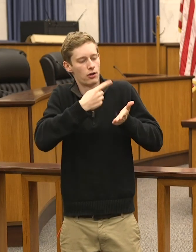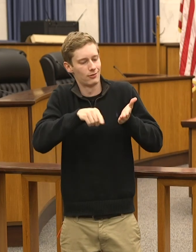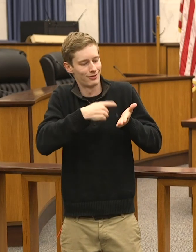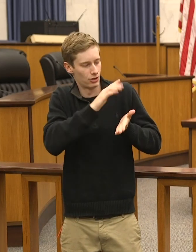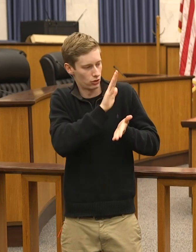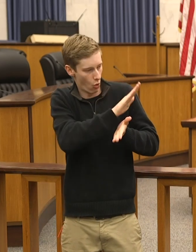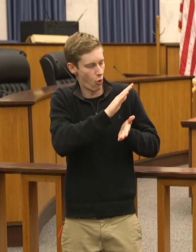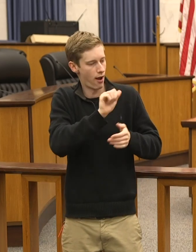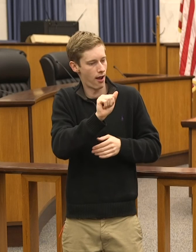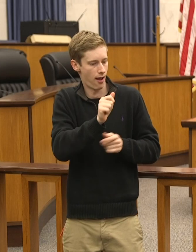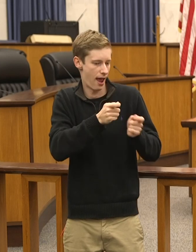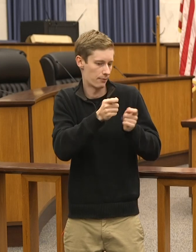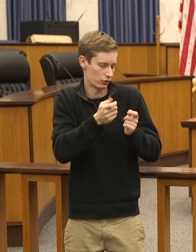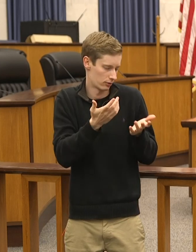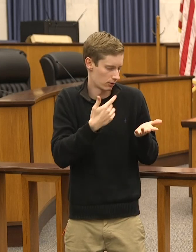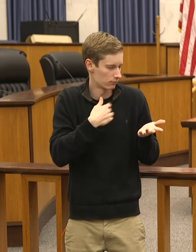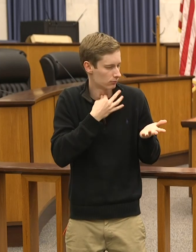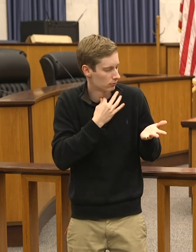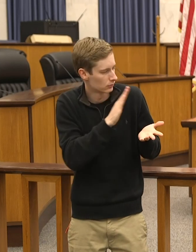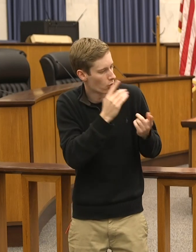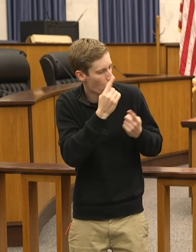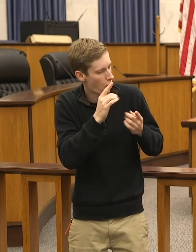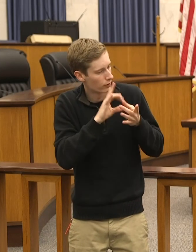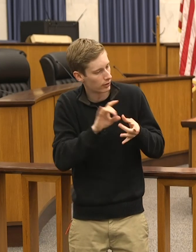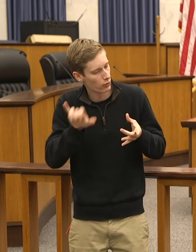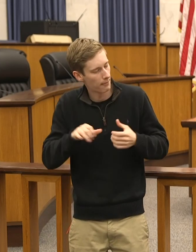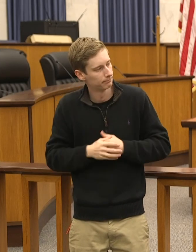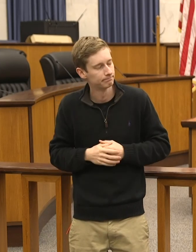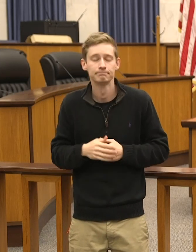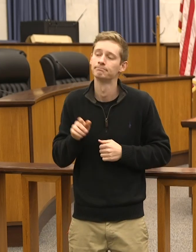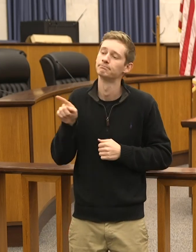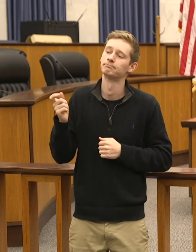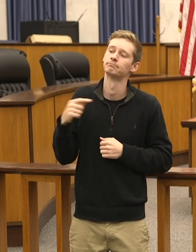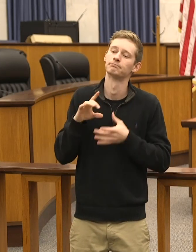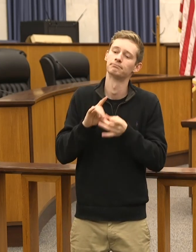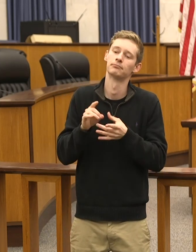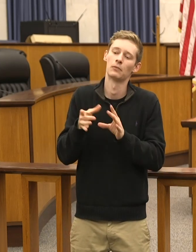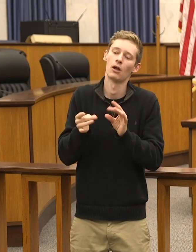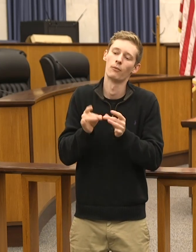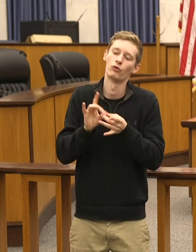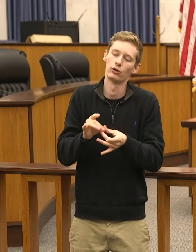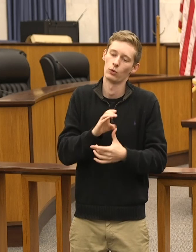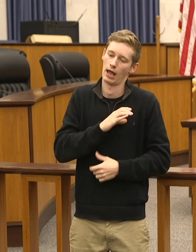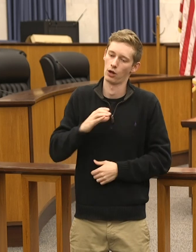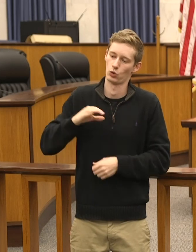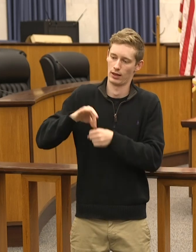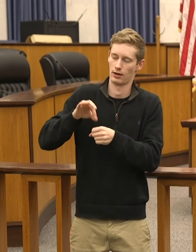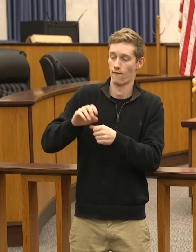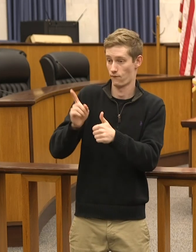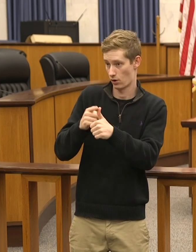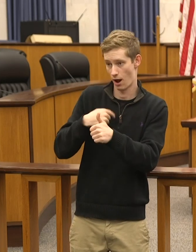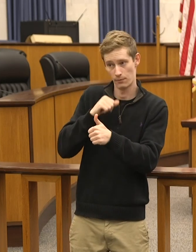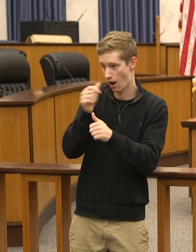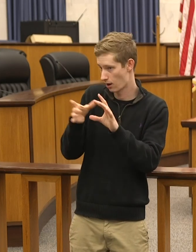key items. I'm curious of your thoughts on that. The question was, do I have any comments on the council elections? First, I'm not going to comment on